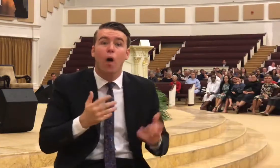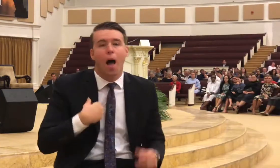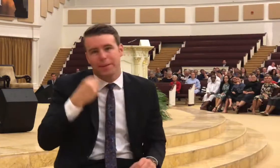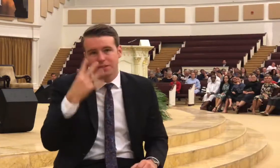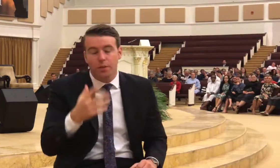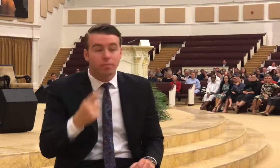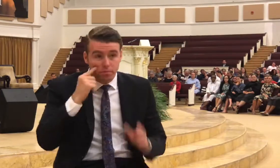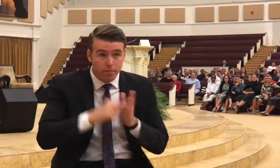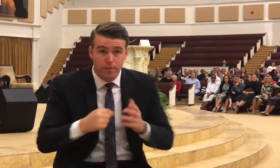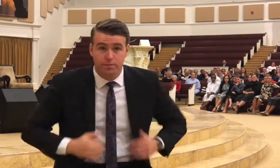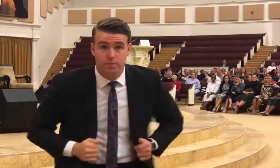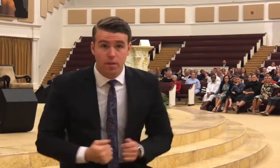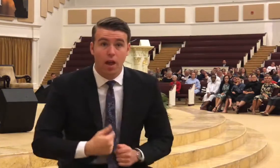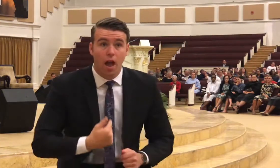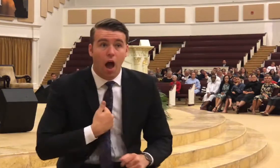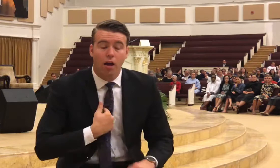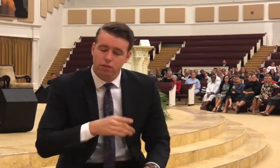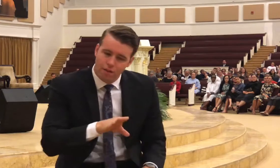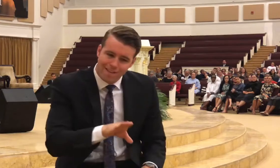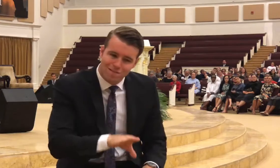It frustrates me